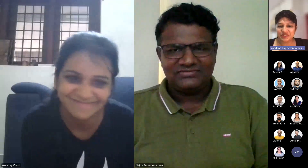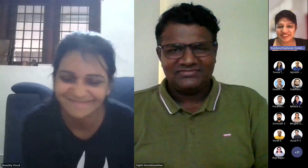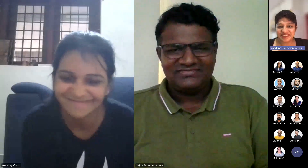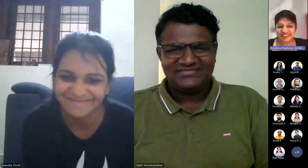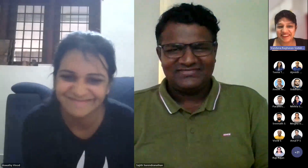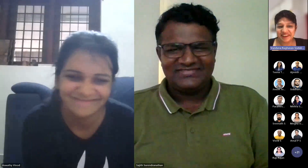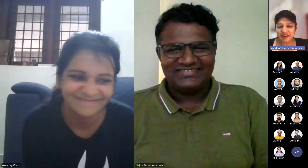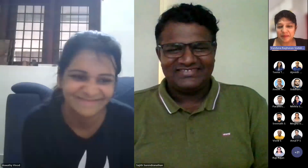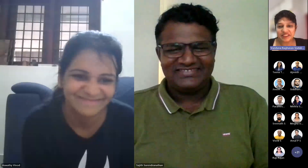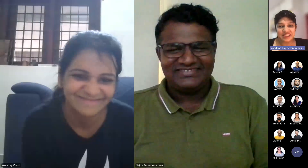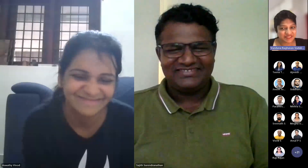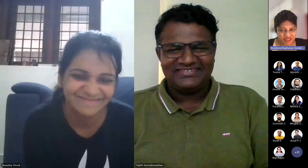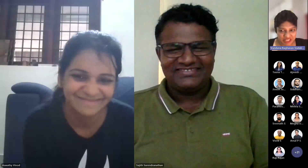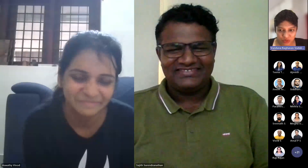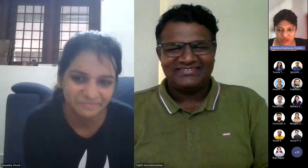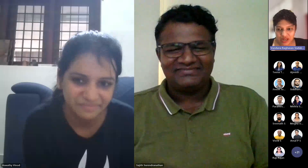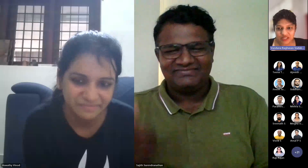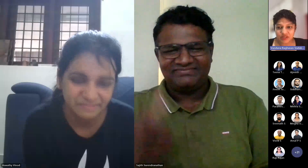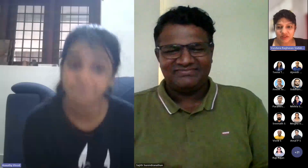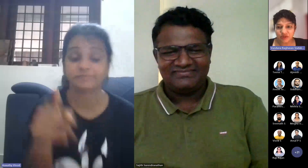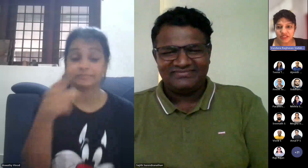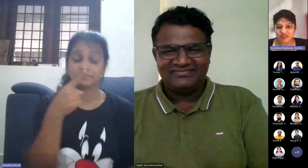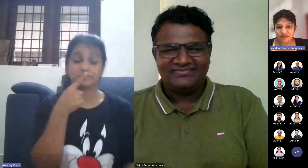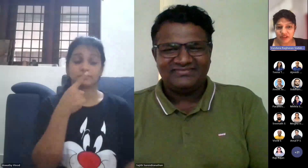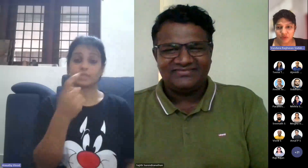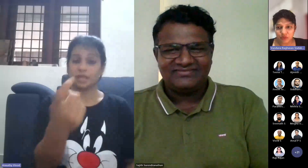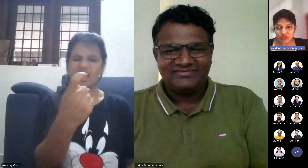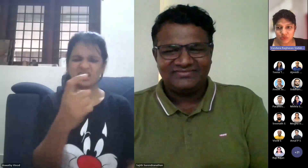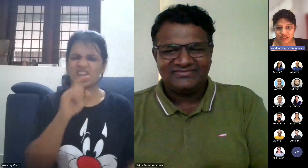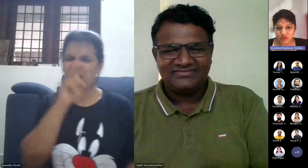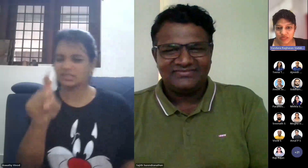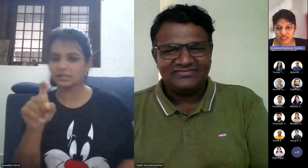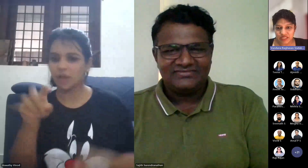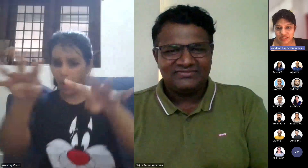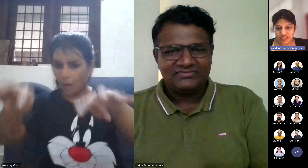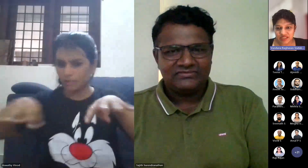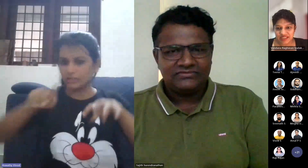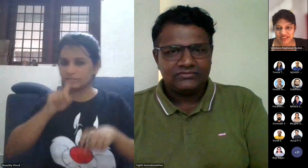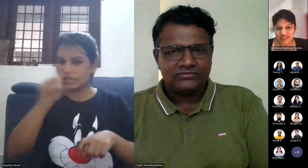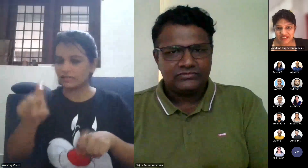Thank you, Sajith. I just wanted to ask the audience if anyone wants to ask a question